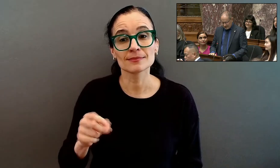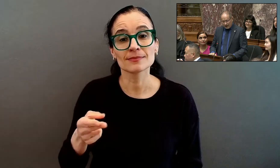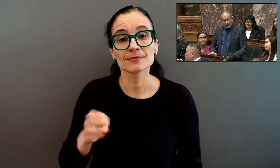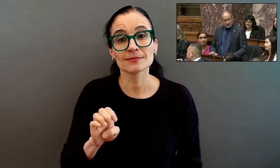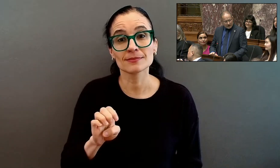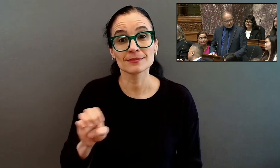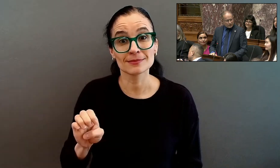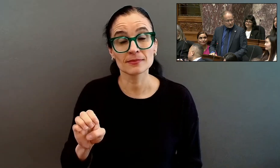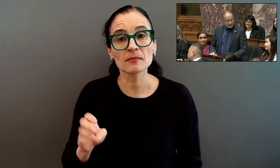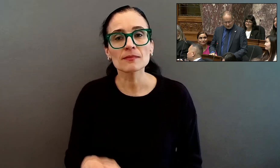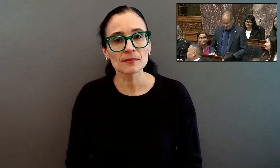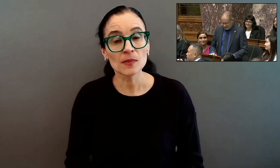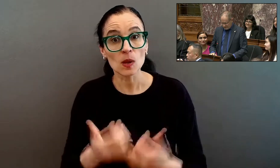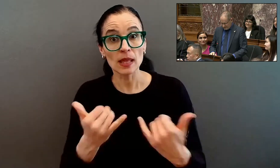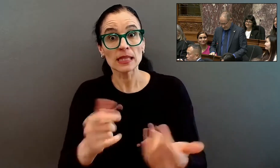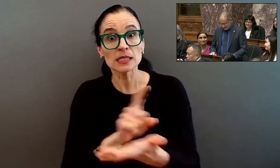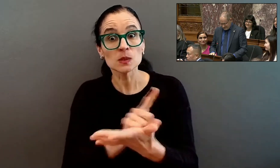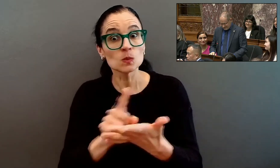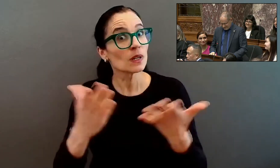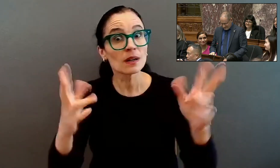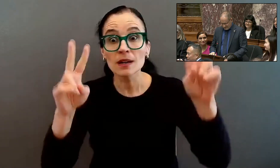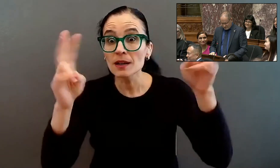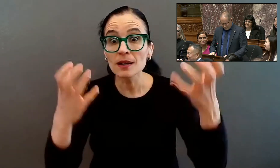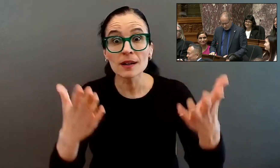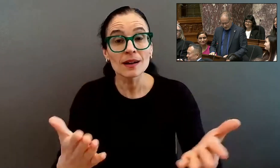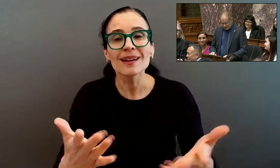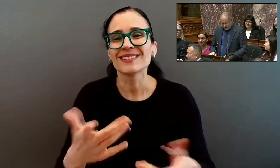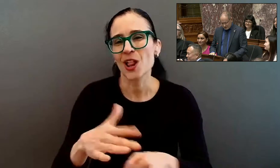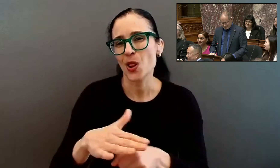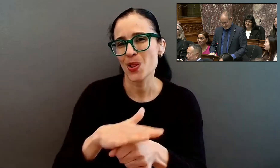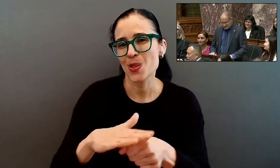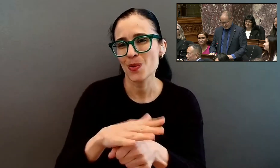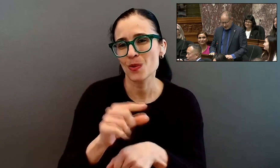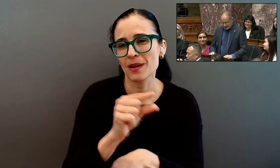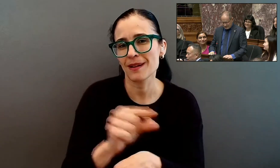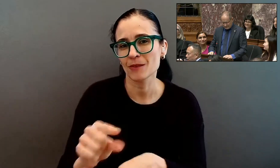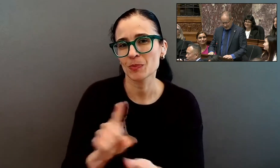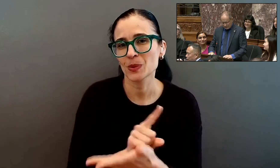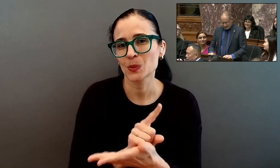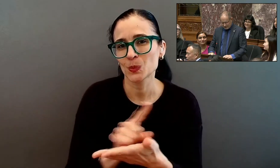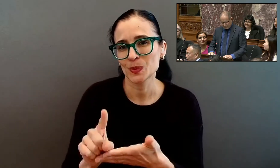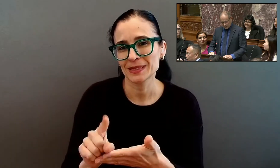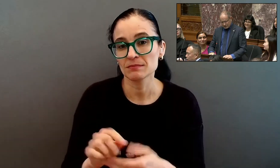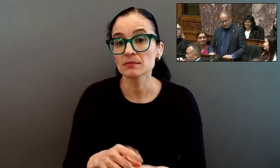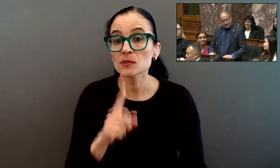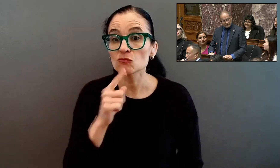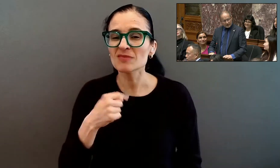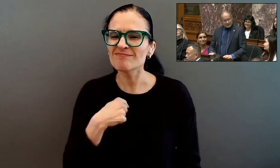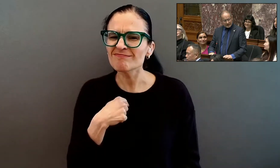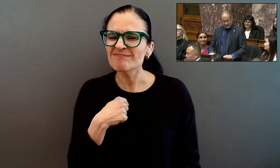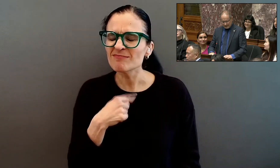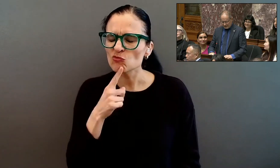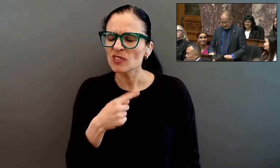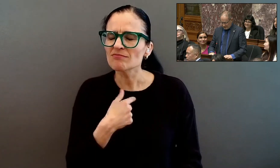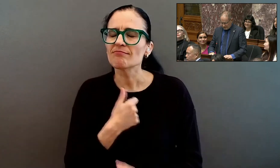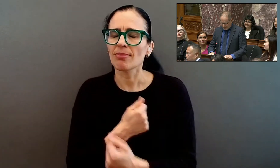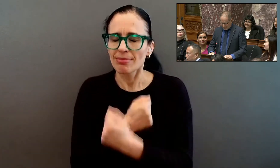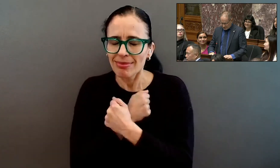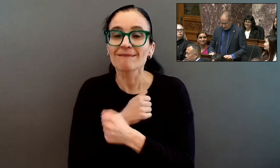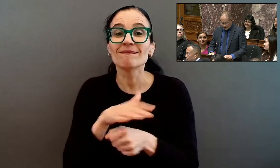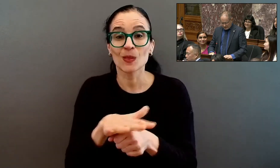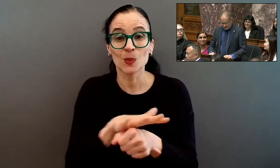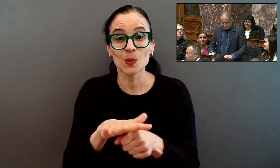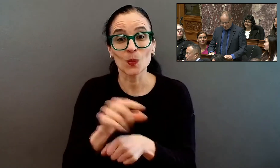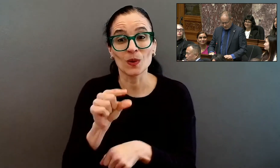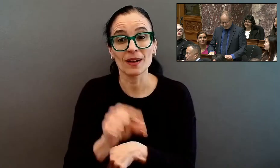to say I love local government. Truly, the hardest decision I had to make when I chose to run for MLA